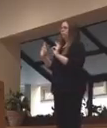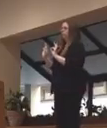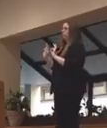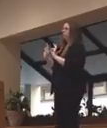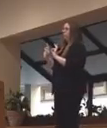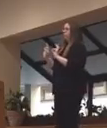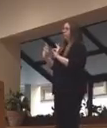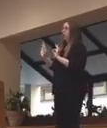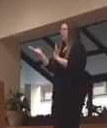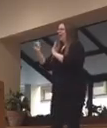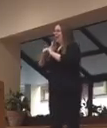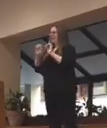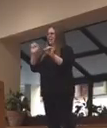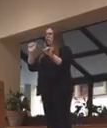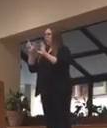Okay.